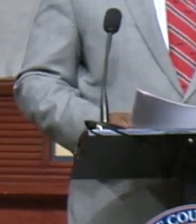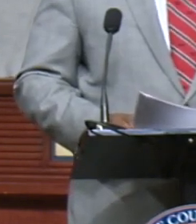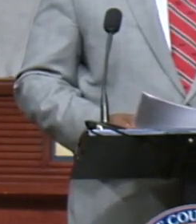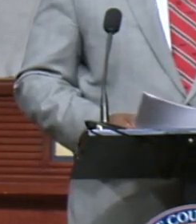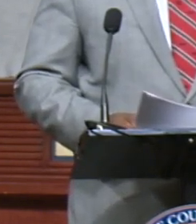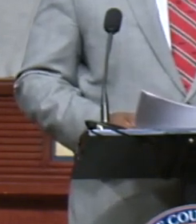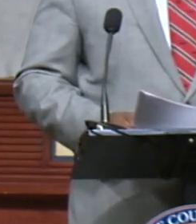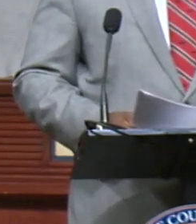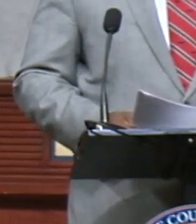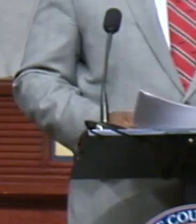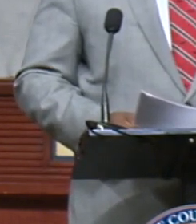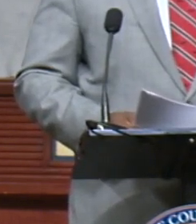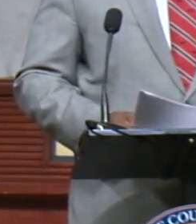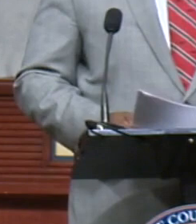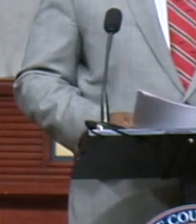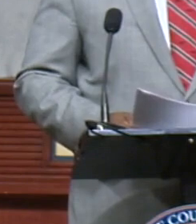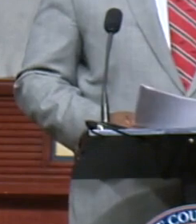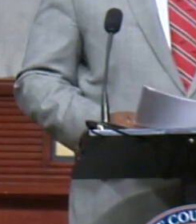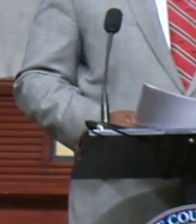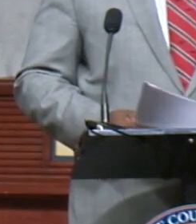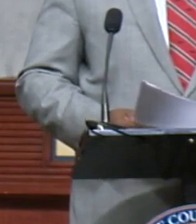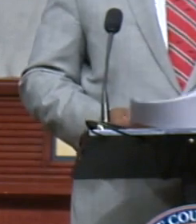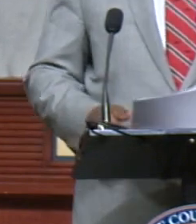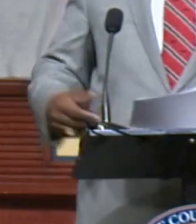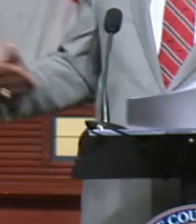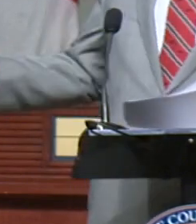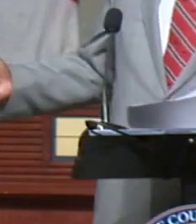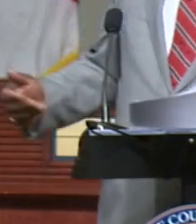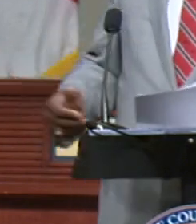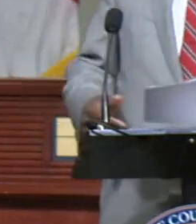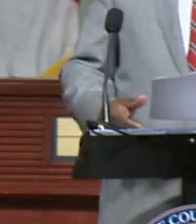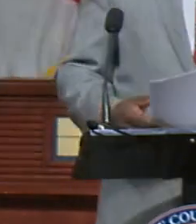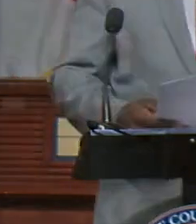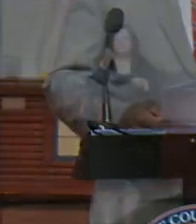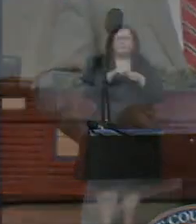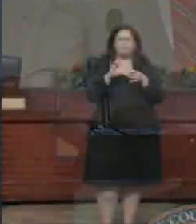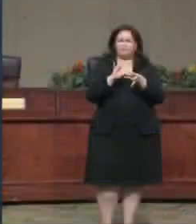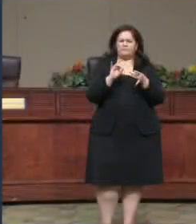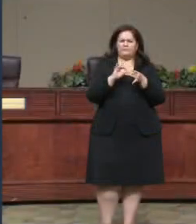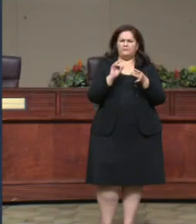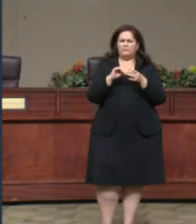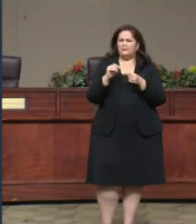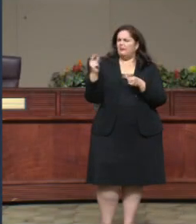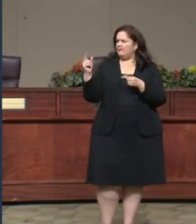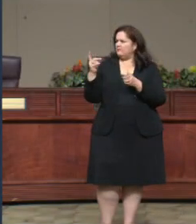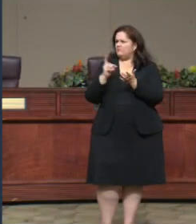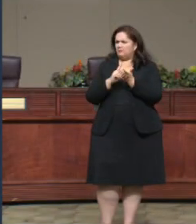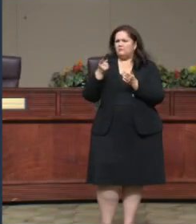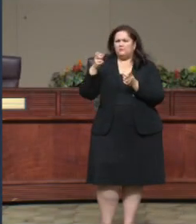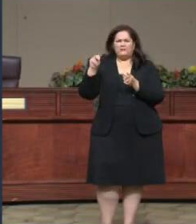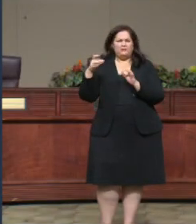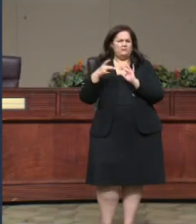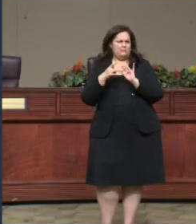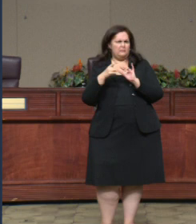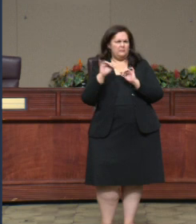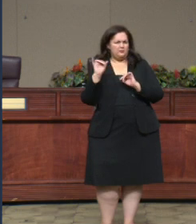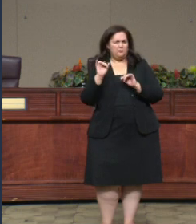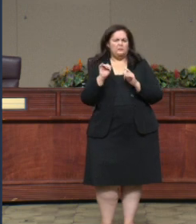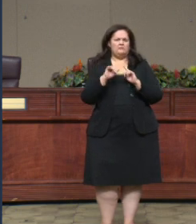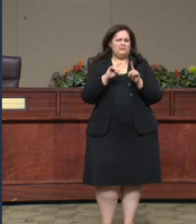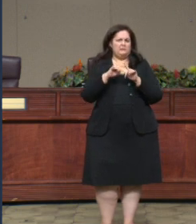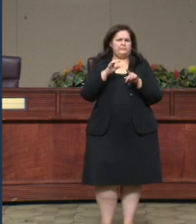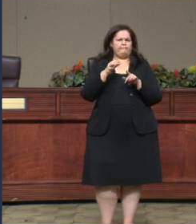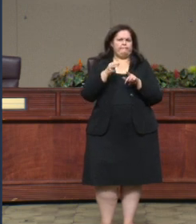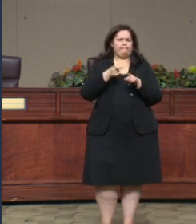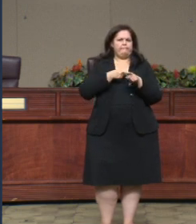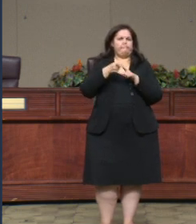positivity rate. Remember, we said, and we've heard from Dr. Pino and other experts, epidemiologists, who said that